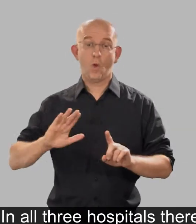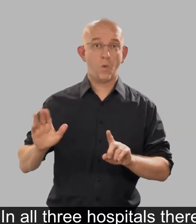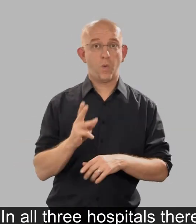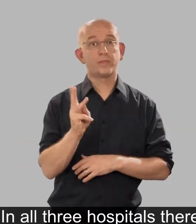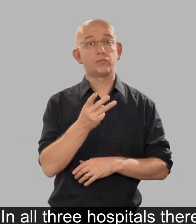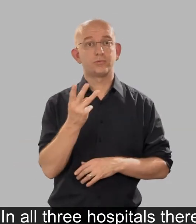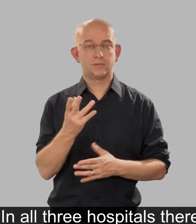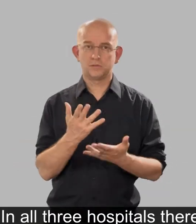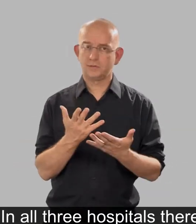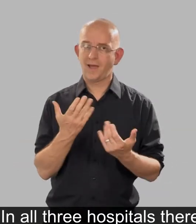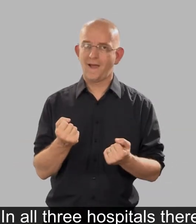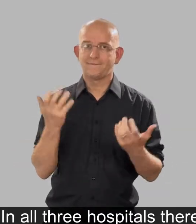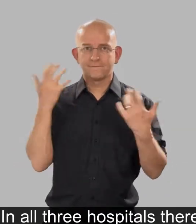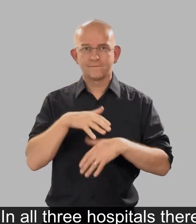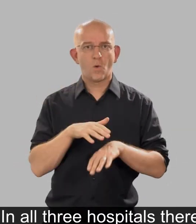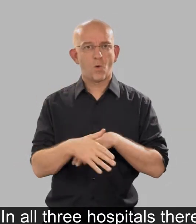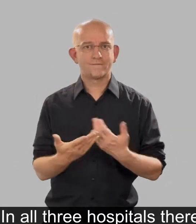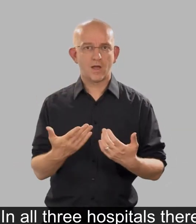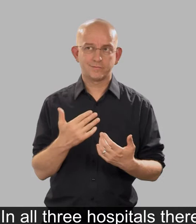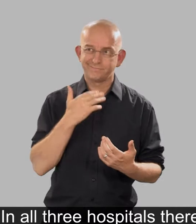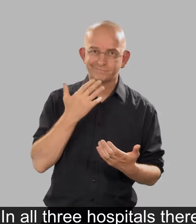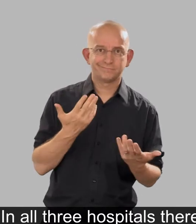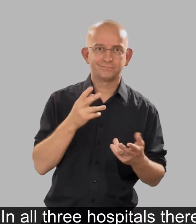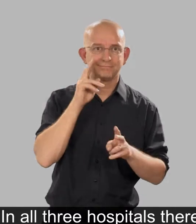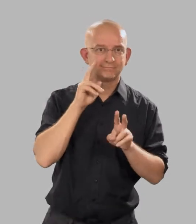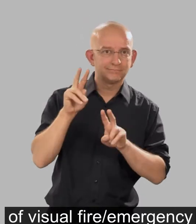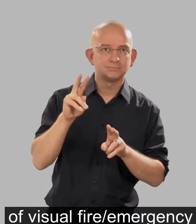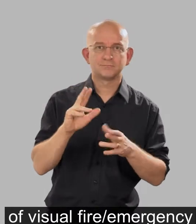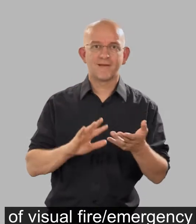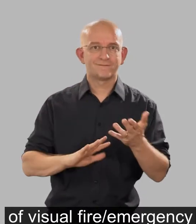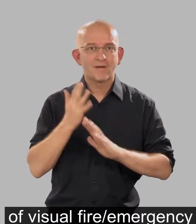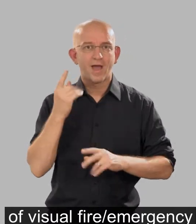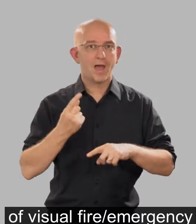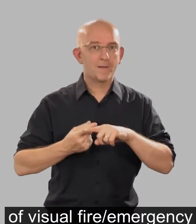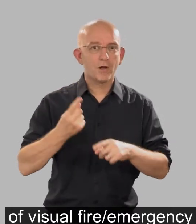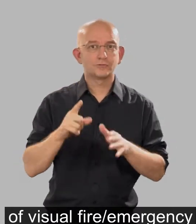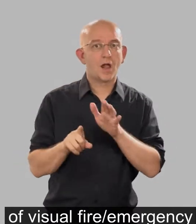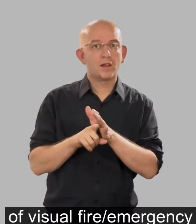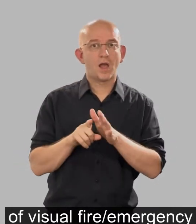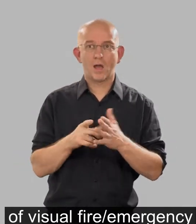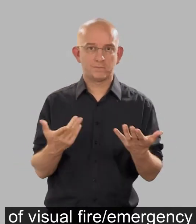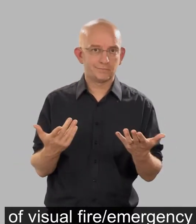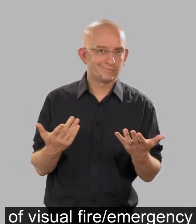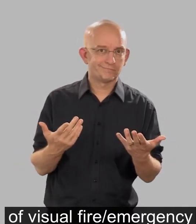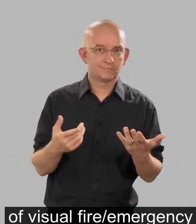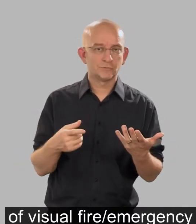In all three hospitals, there was a worry over the lack of visual fire emergency alarm